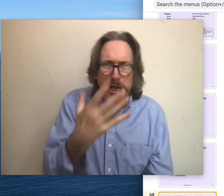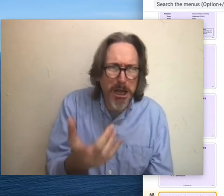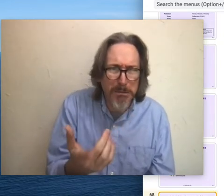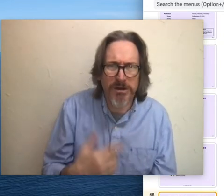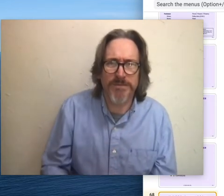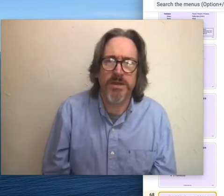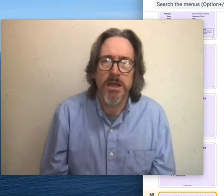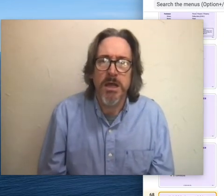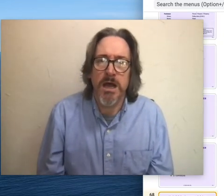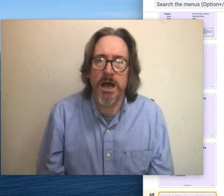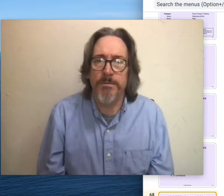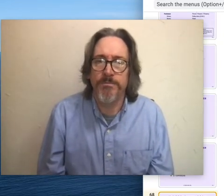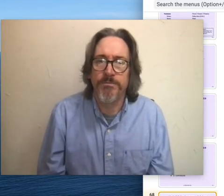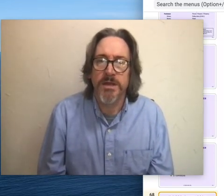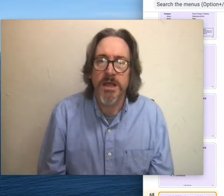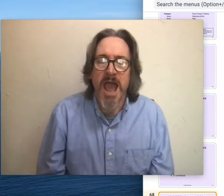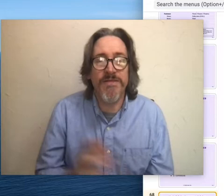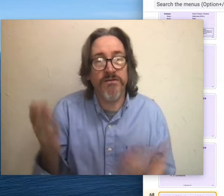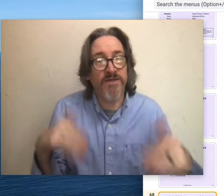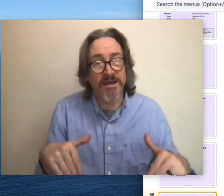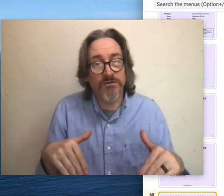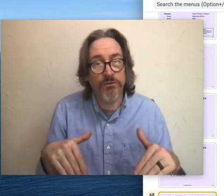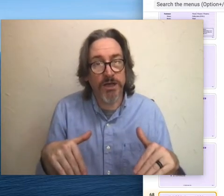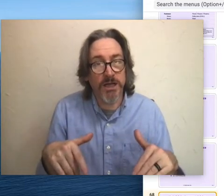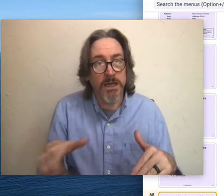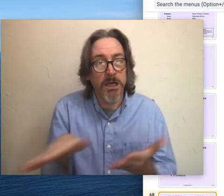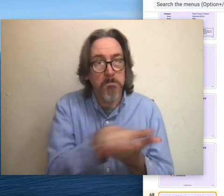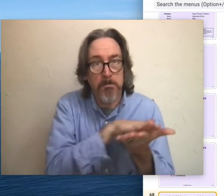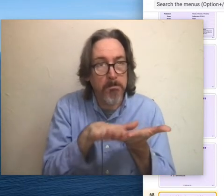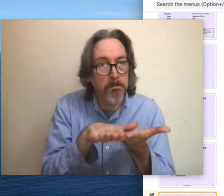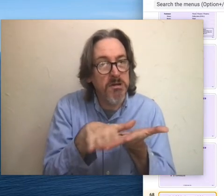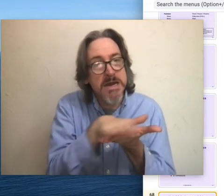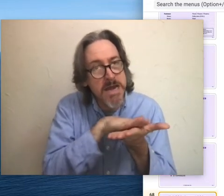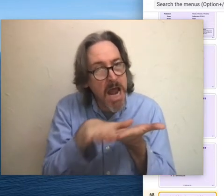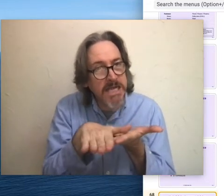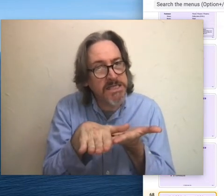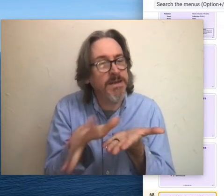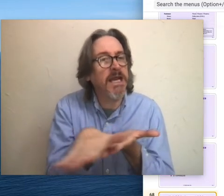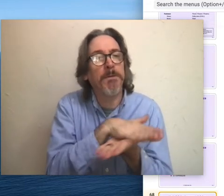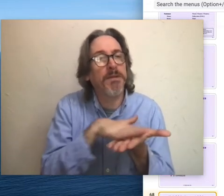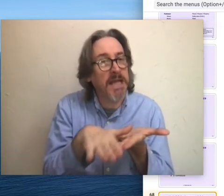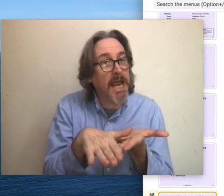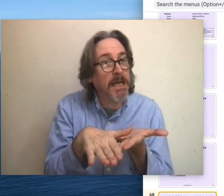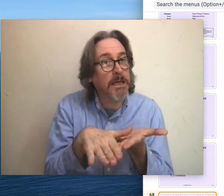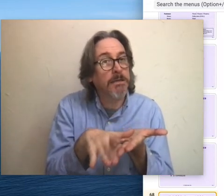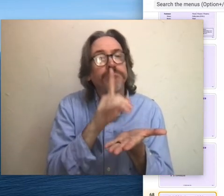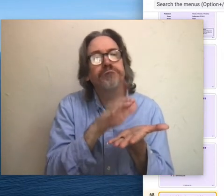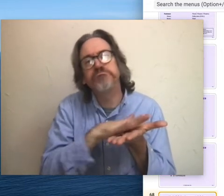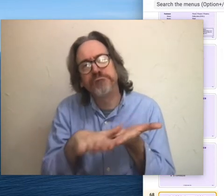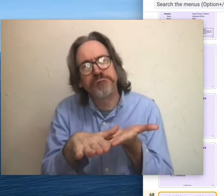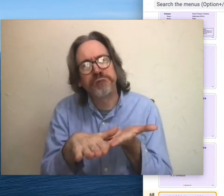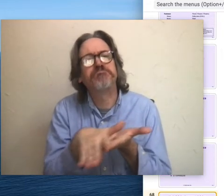Shut up, right? And then 5-3, nice meaning plain.